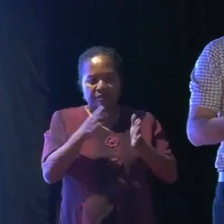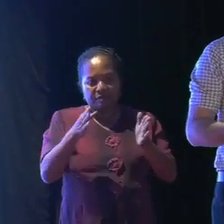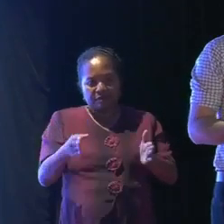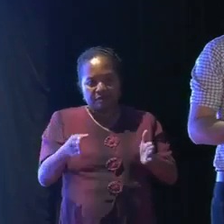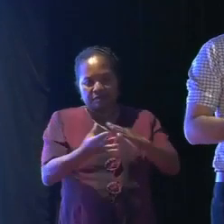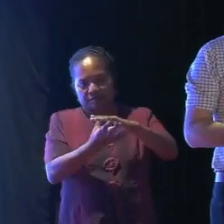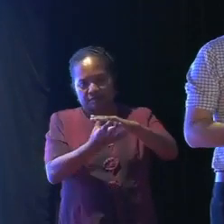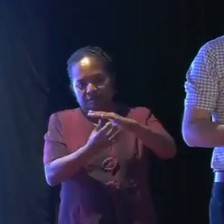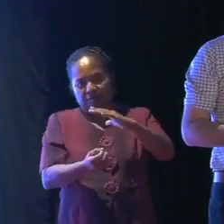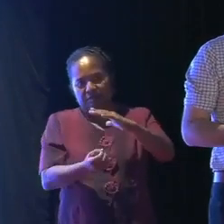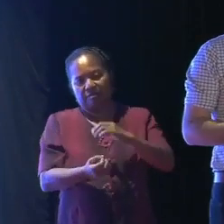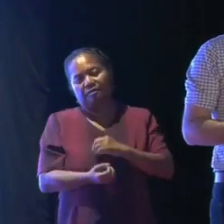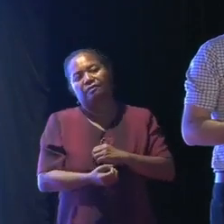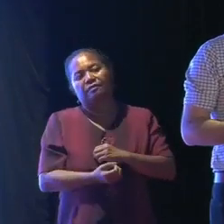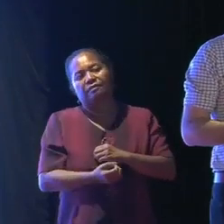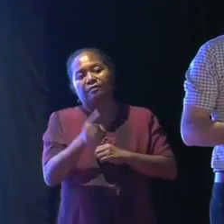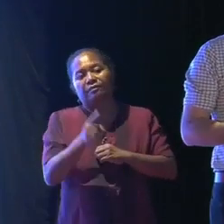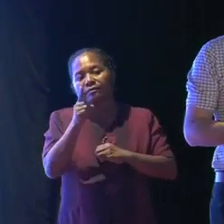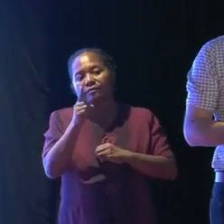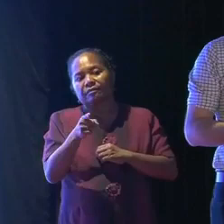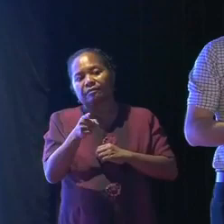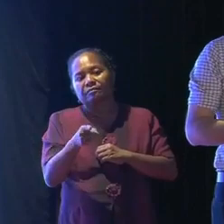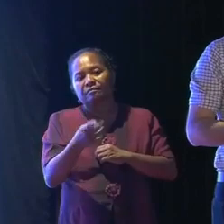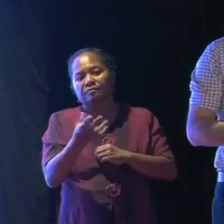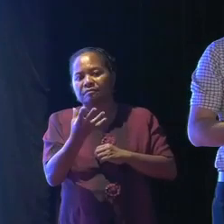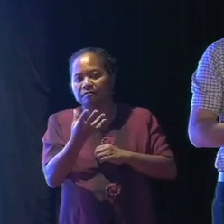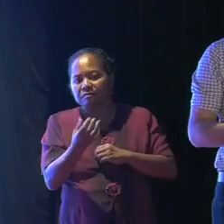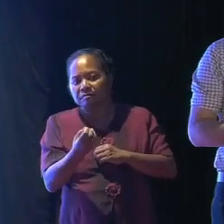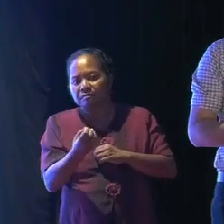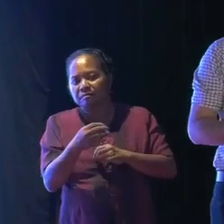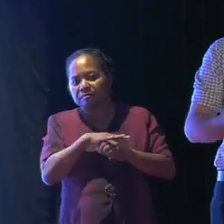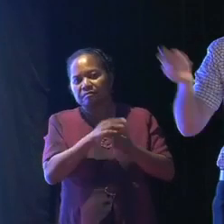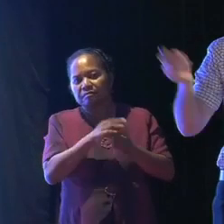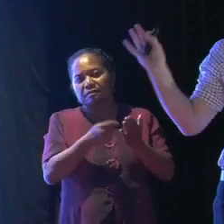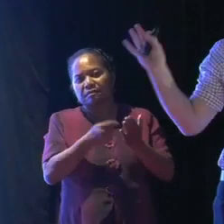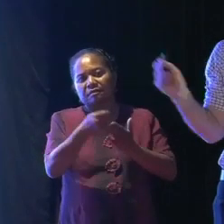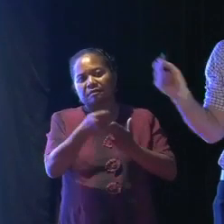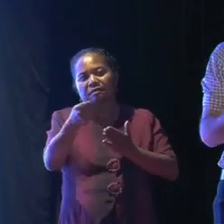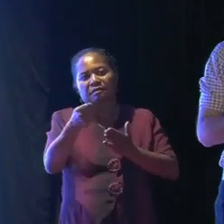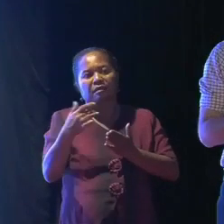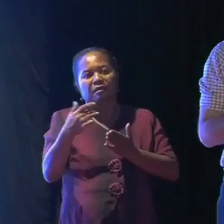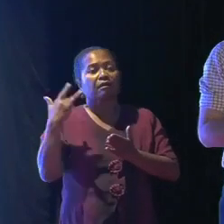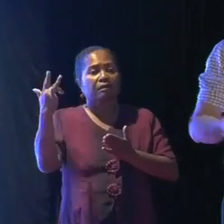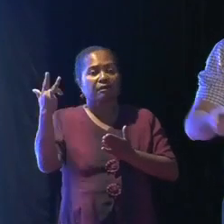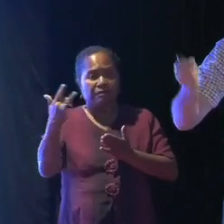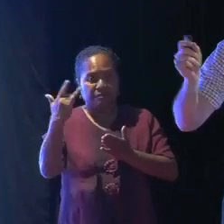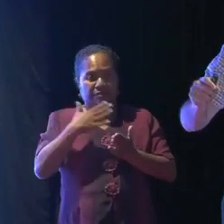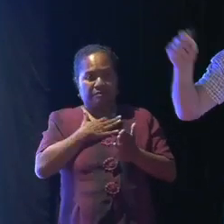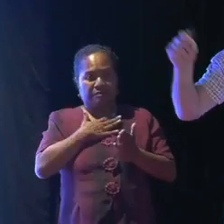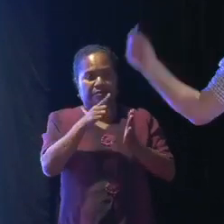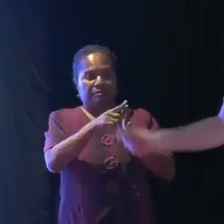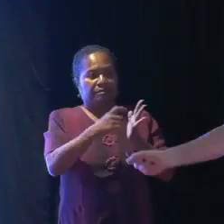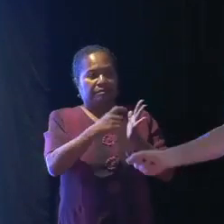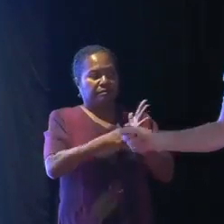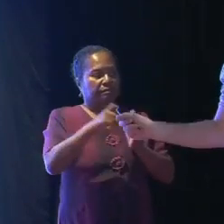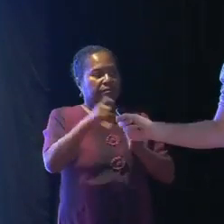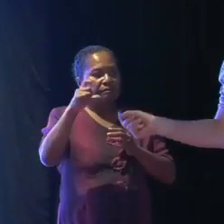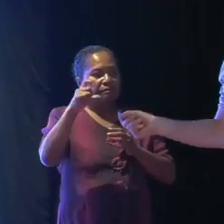possible. But in the case that you make a submission online or a payment through MyIRC, you can